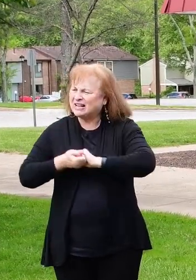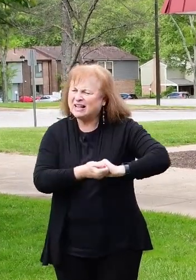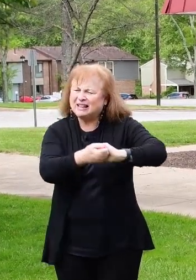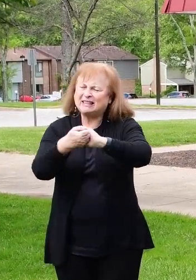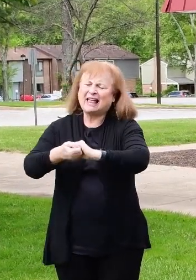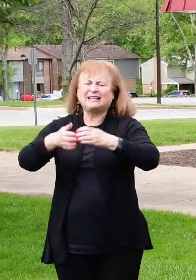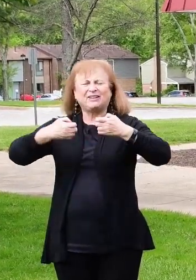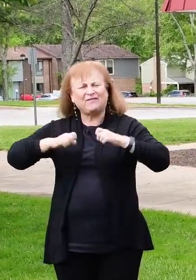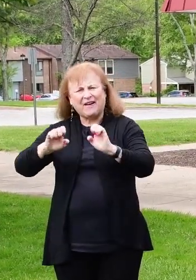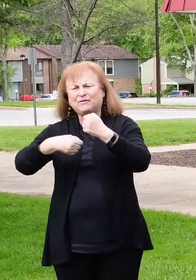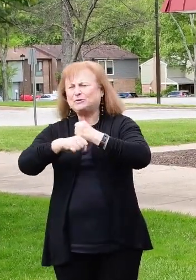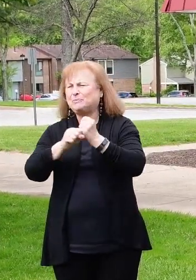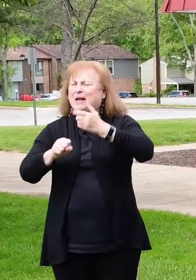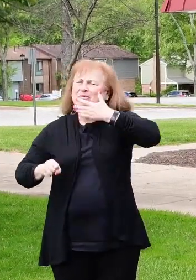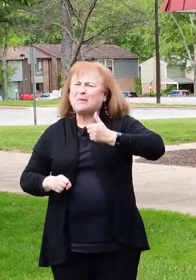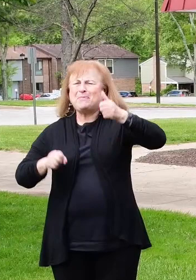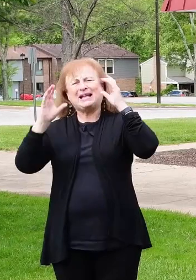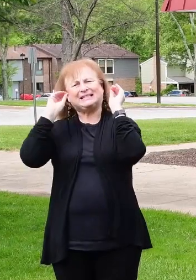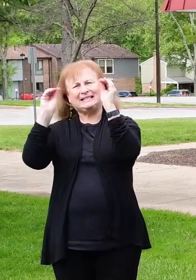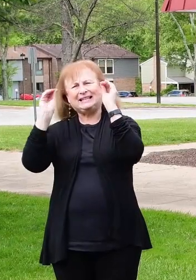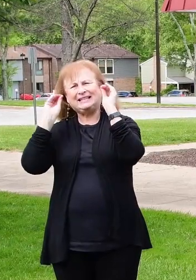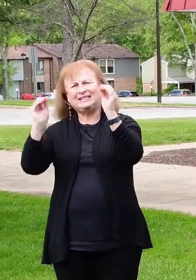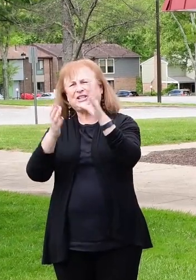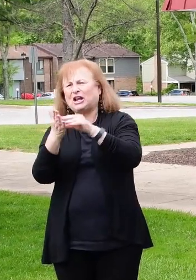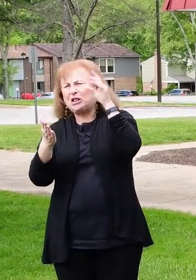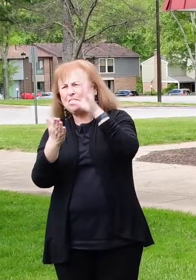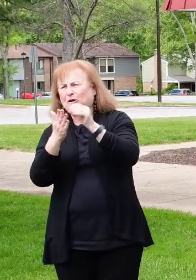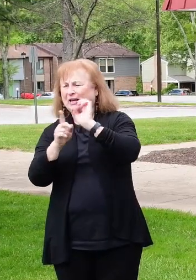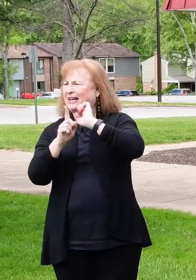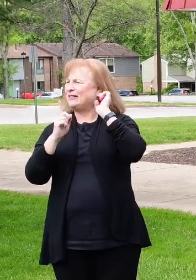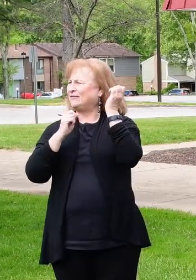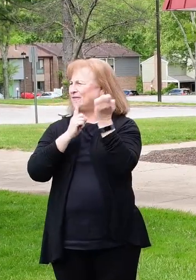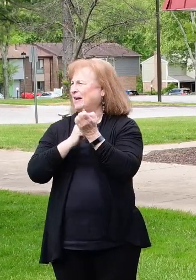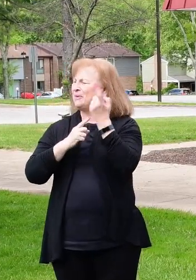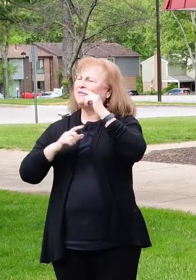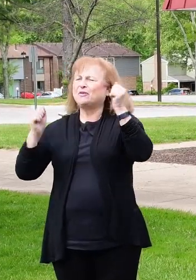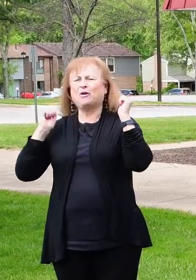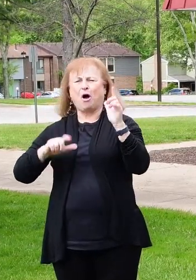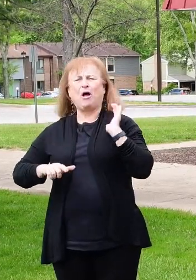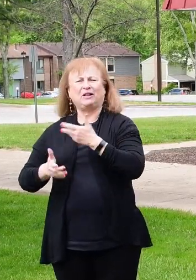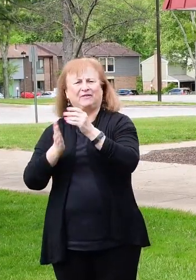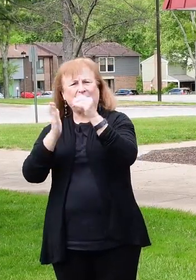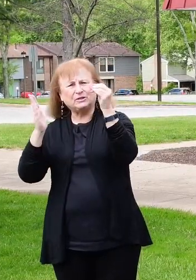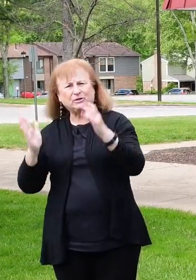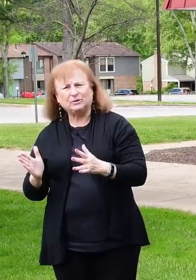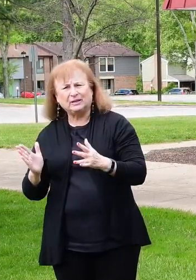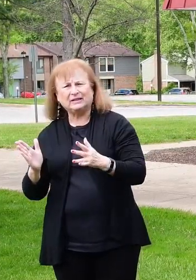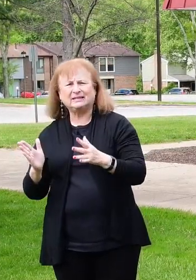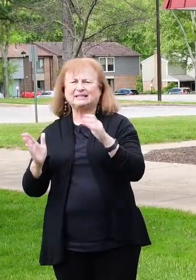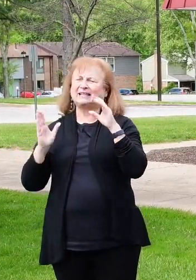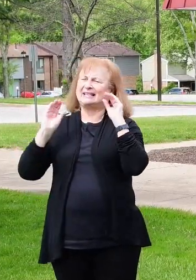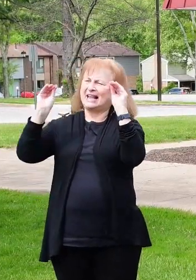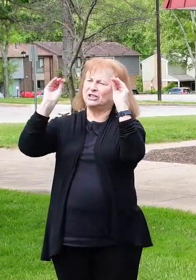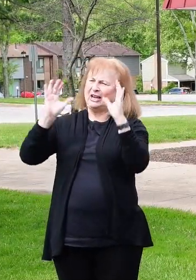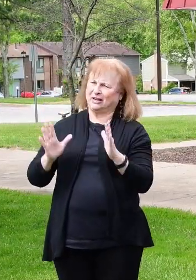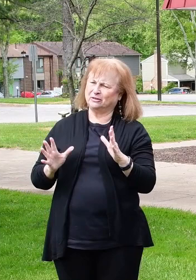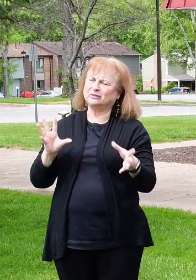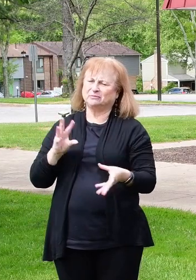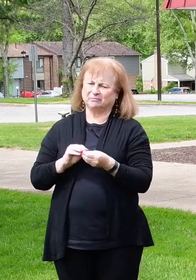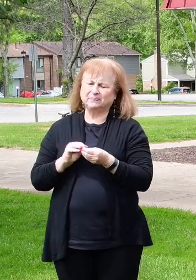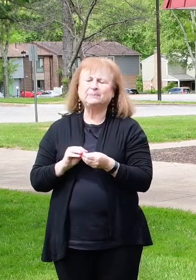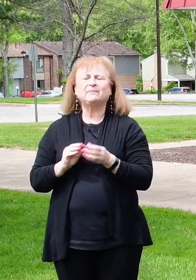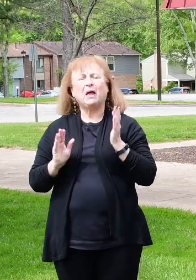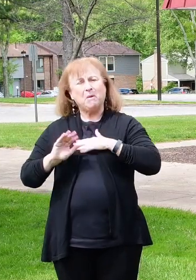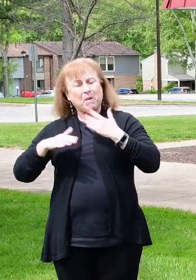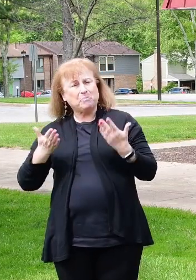efforts to create the very best teaching and learning environment for all of our students and educators.